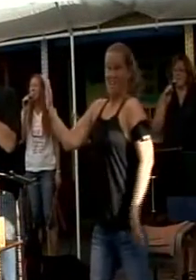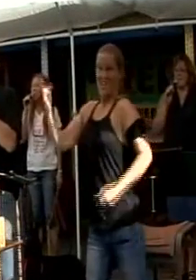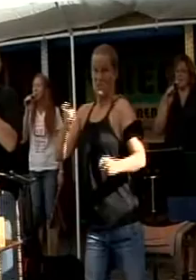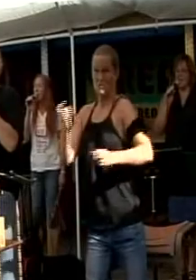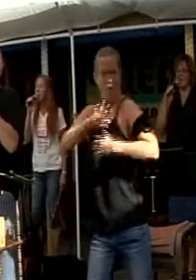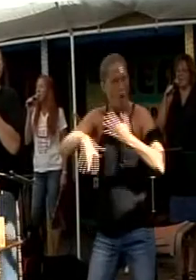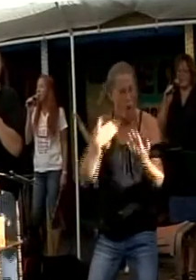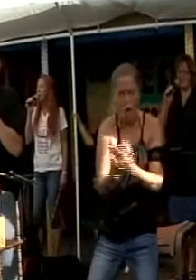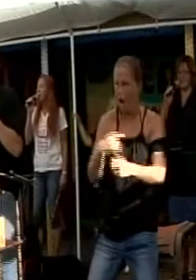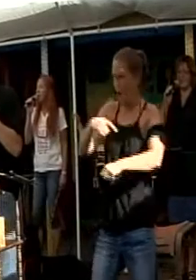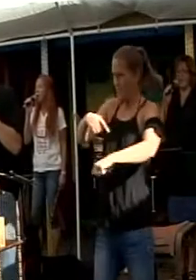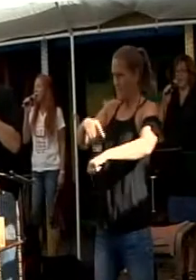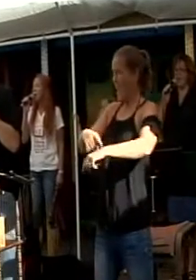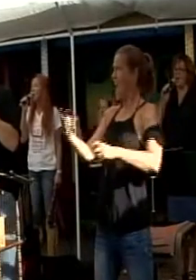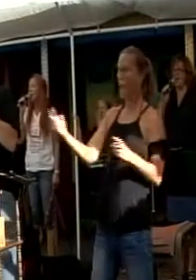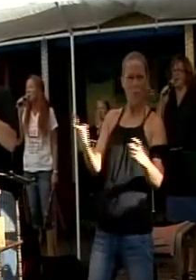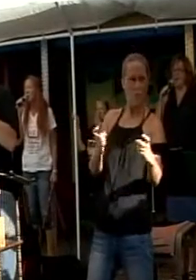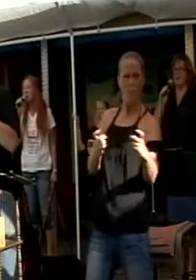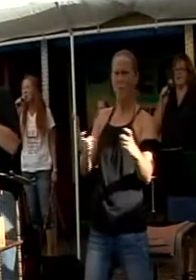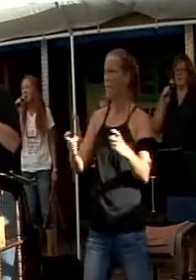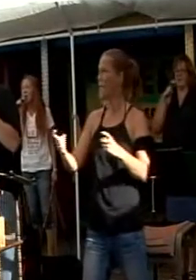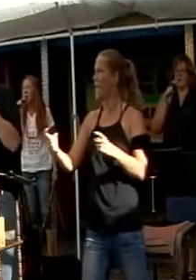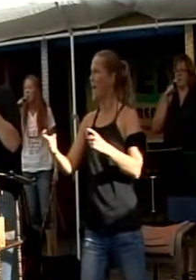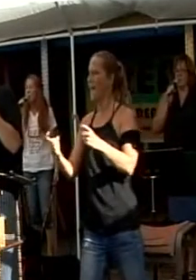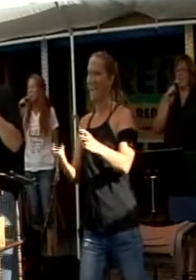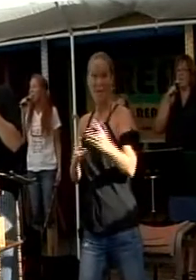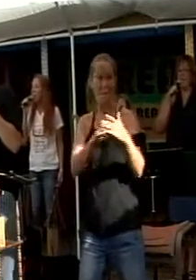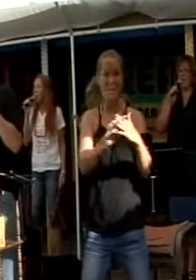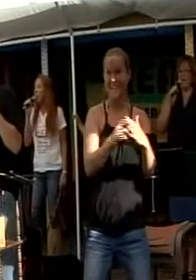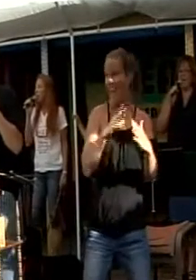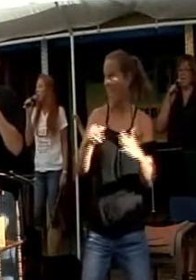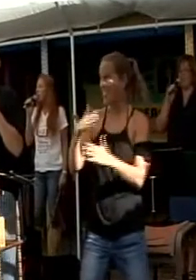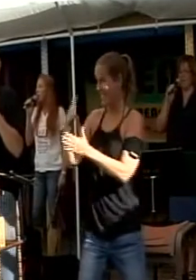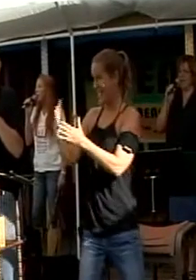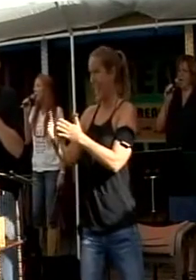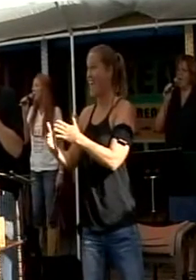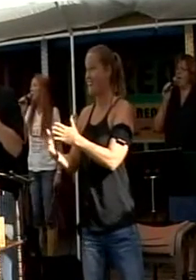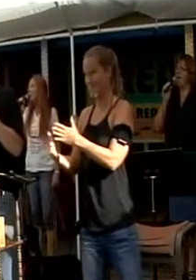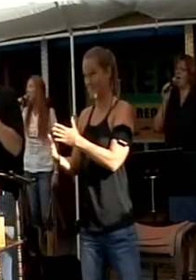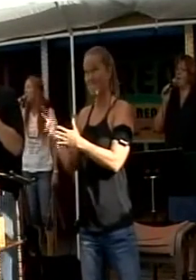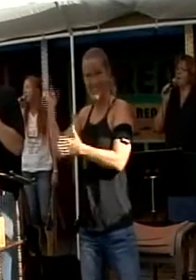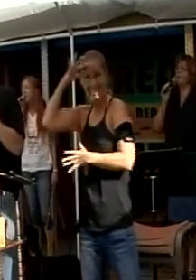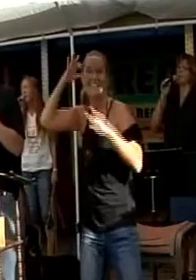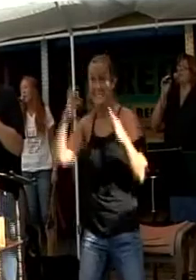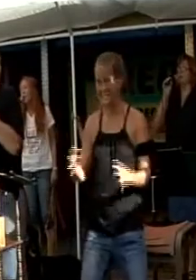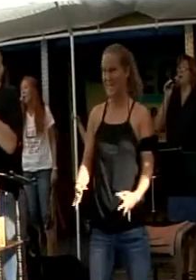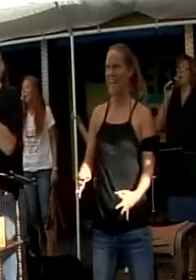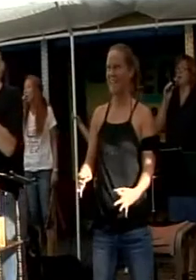In his hands, beginning and the end.